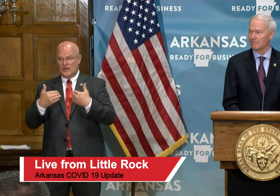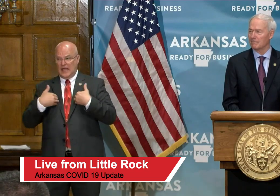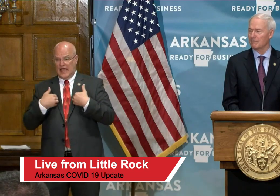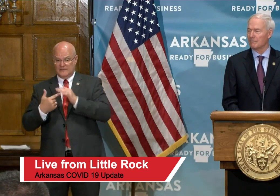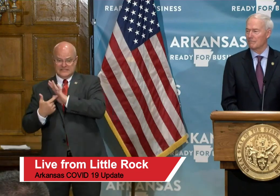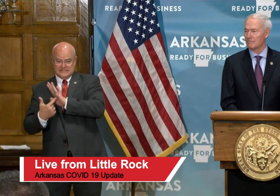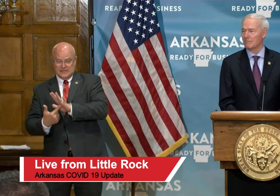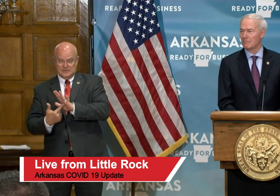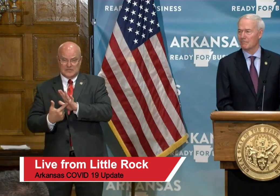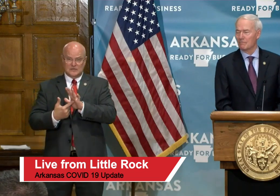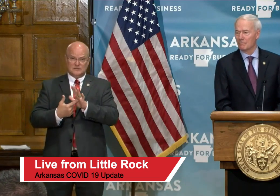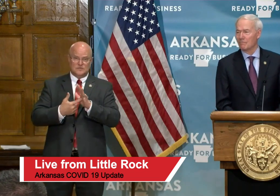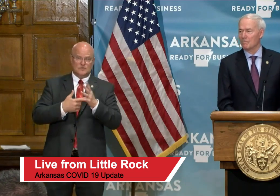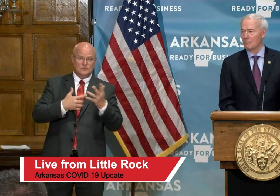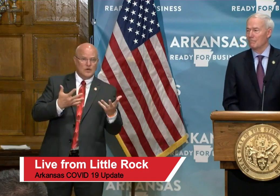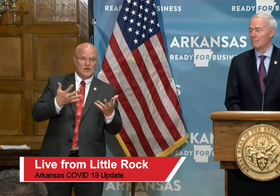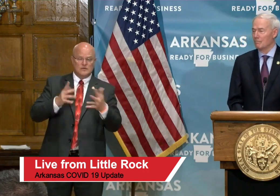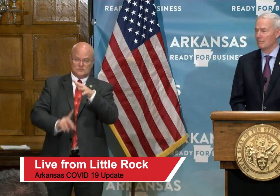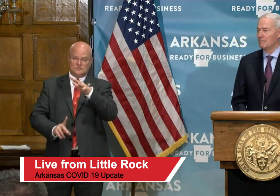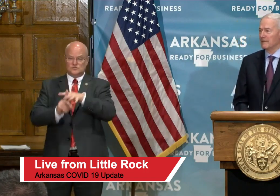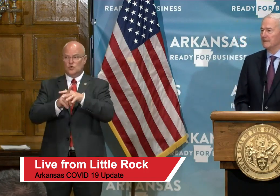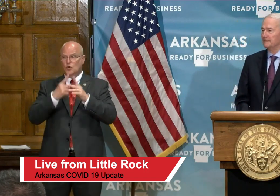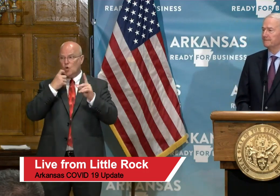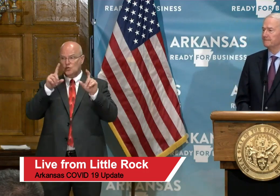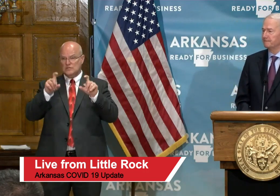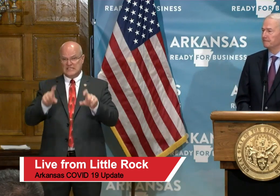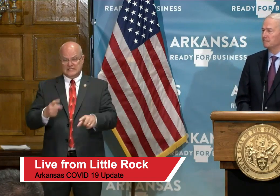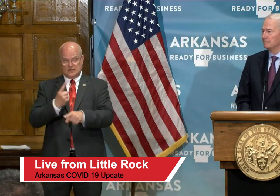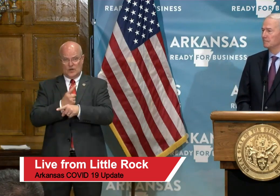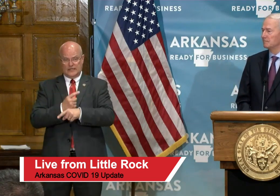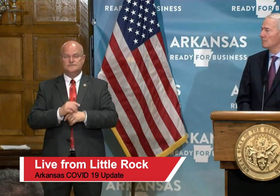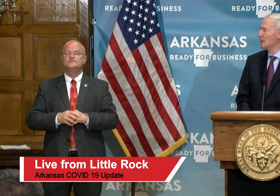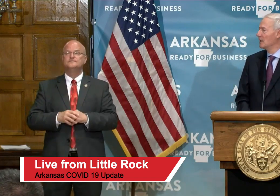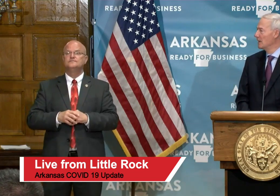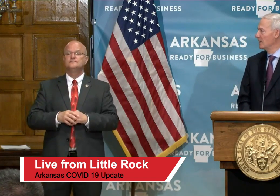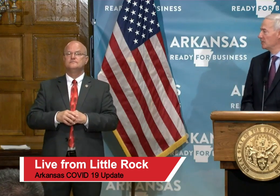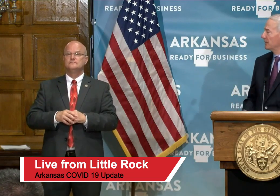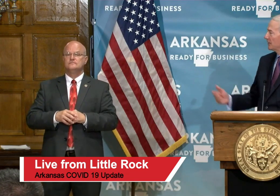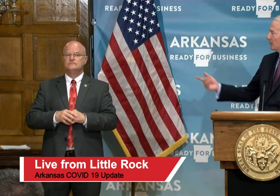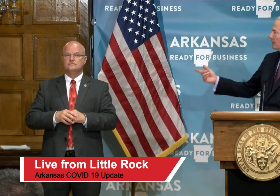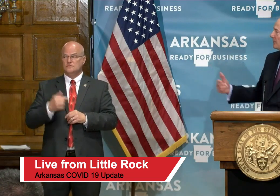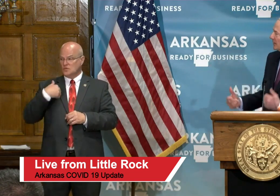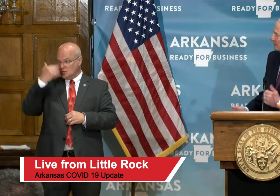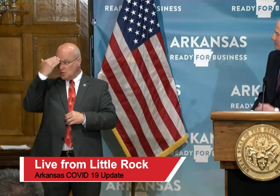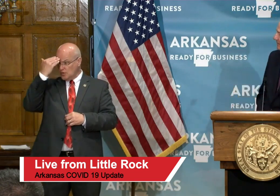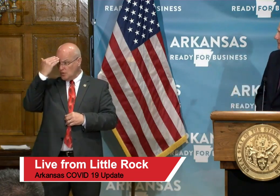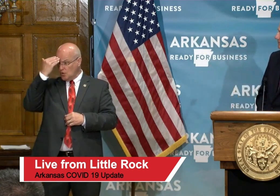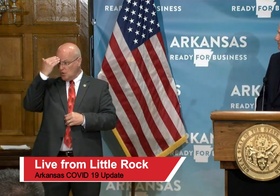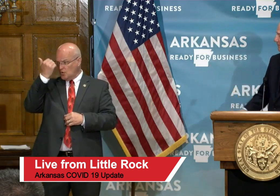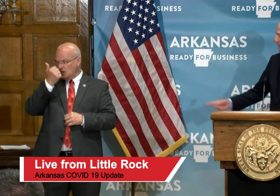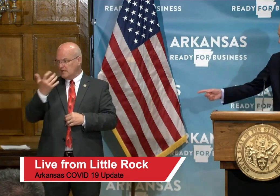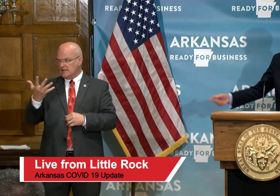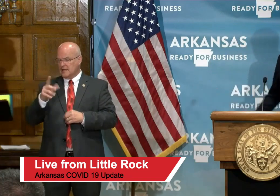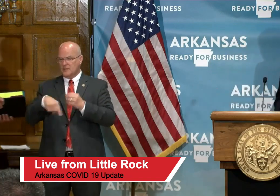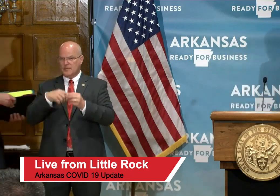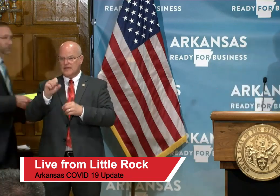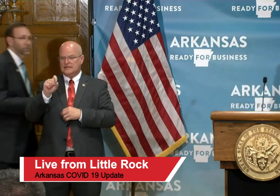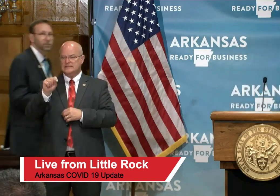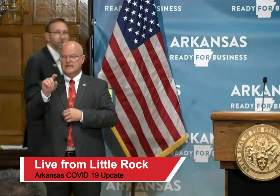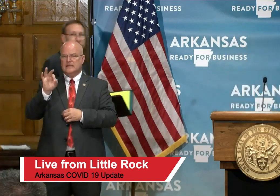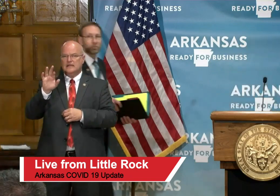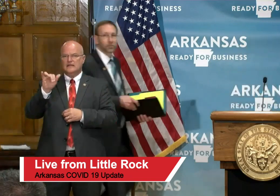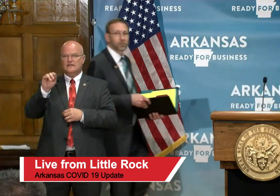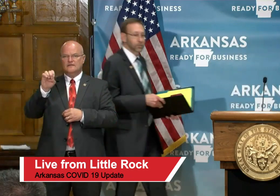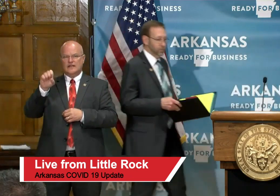any symptoms or just anybody who shows up. So that sounded kind of interesting to me. Do we know anything about St.